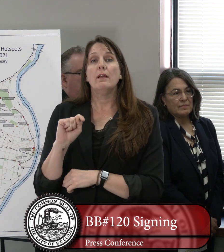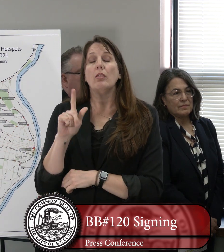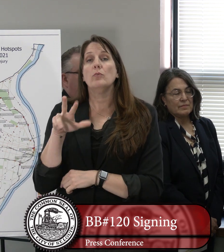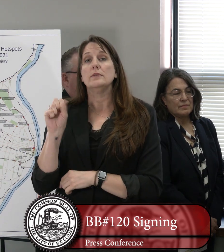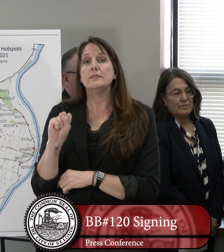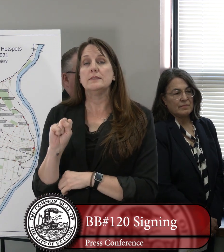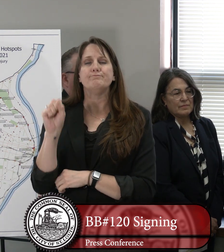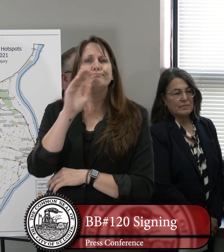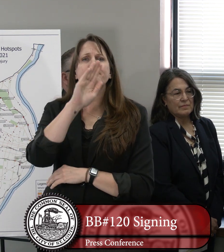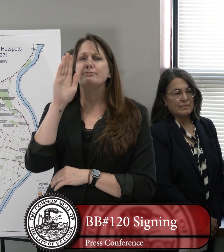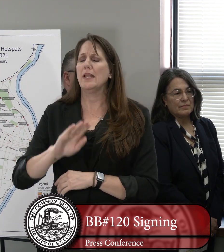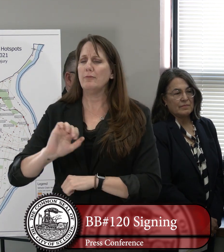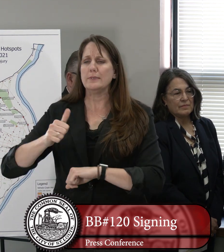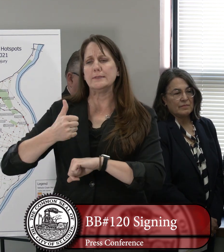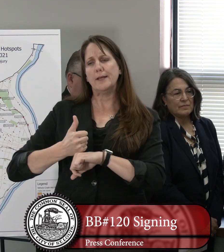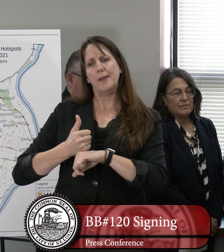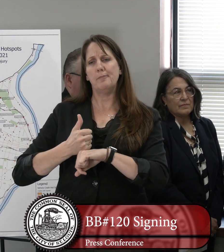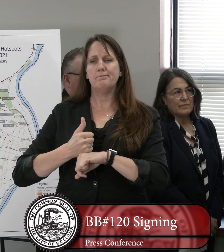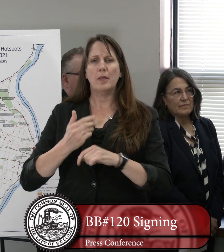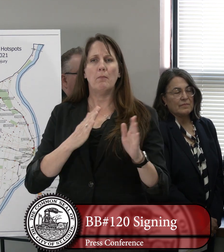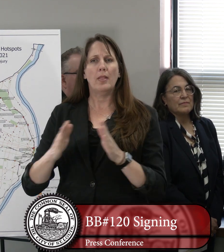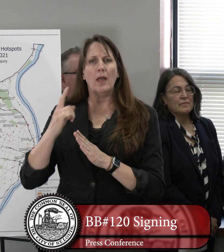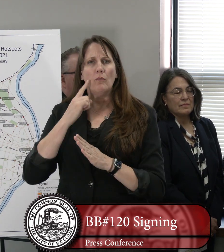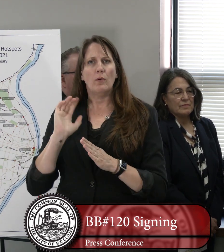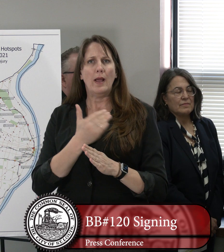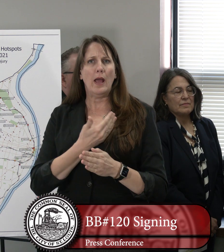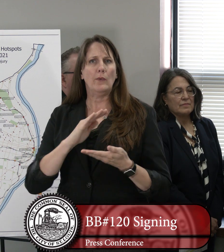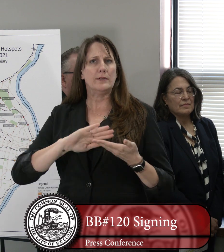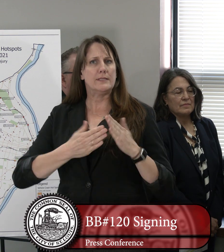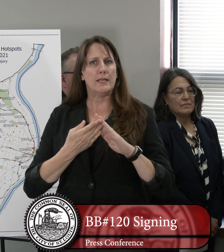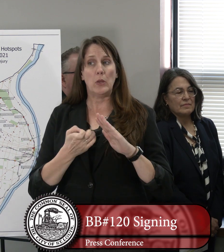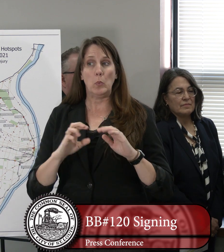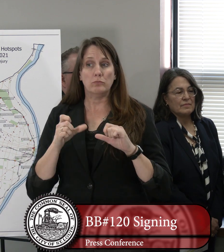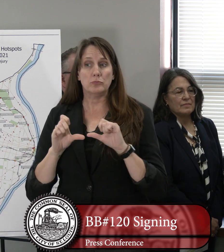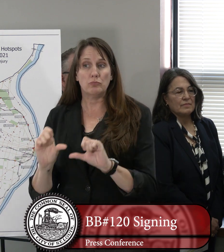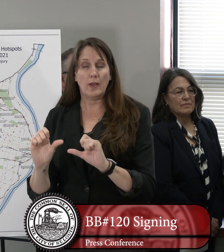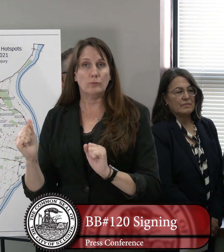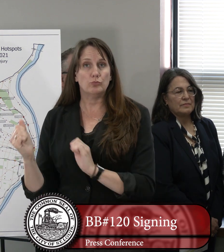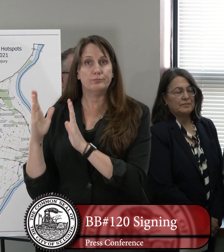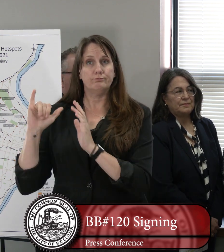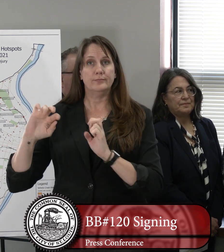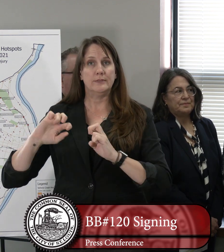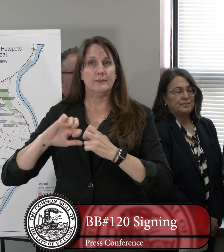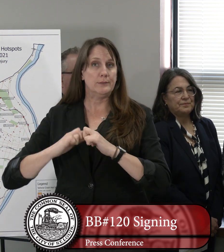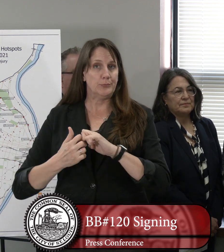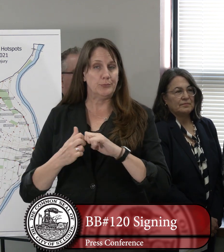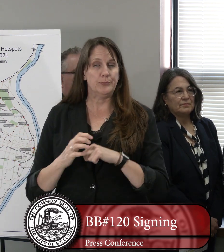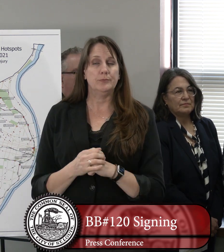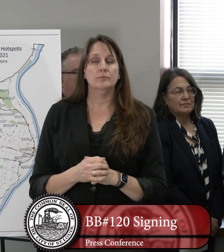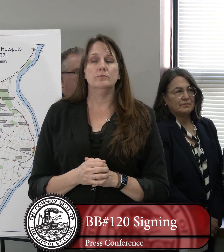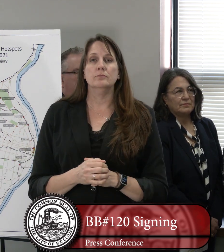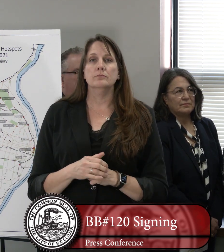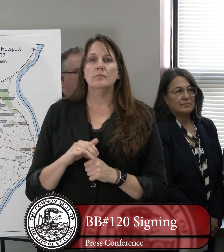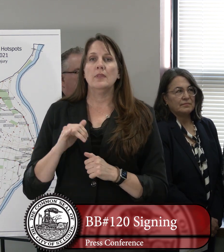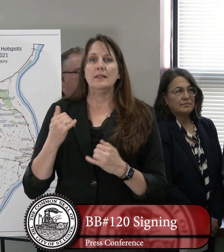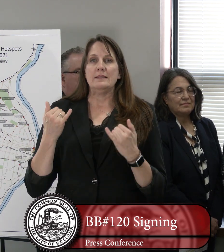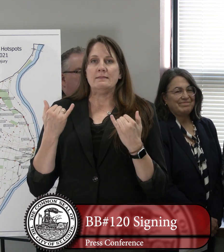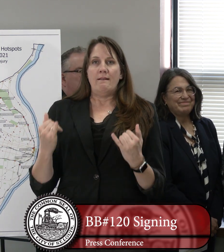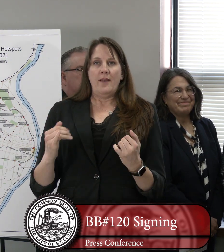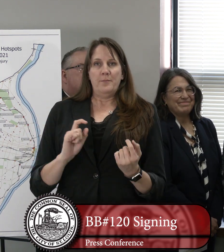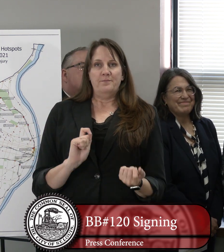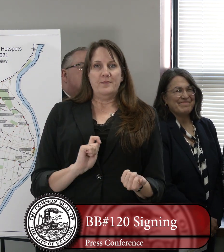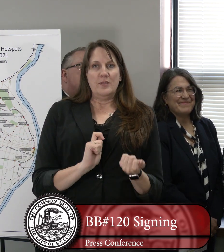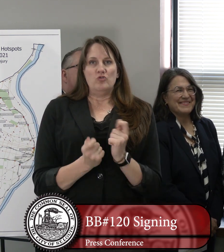never made a citywide plan or a citywide effort to address this important issue. That changes